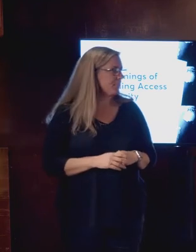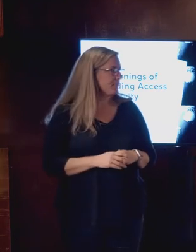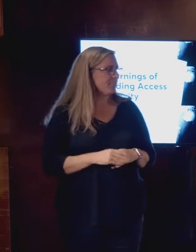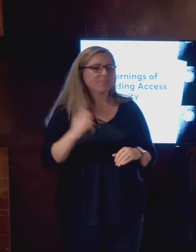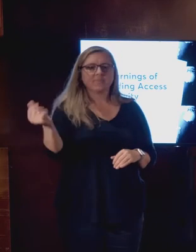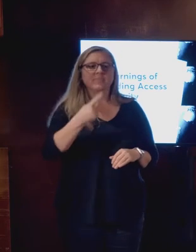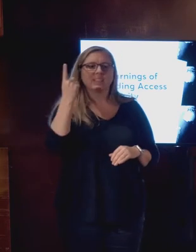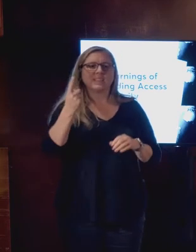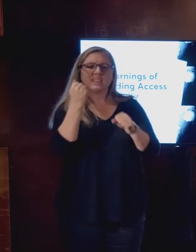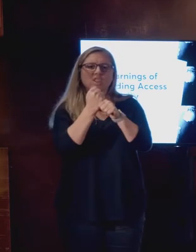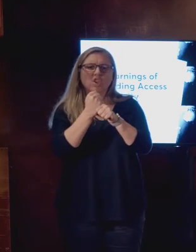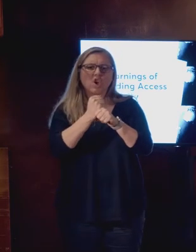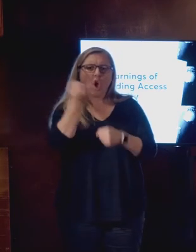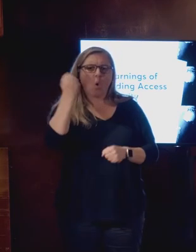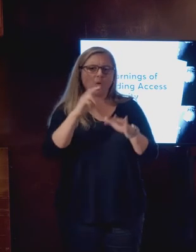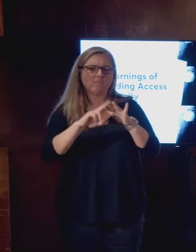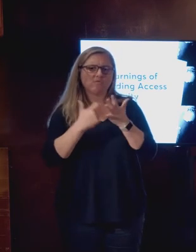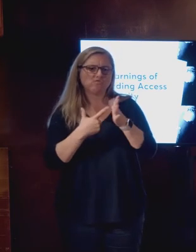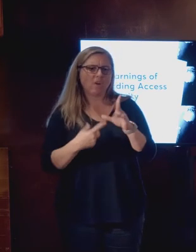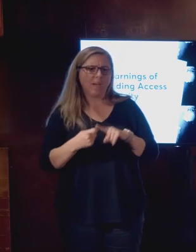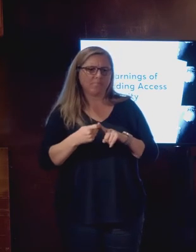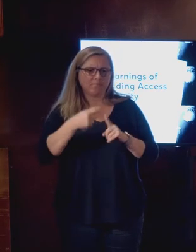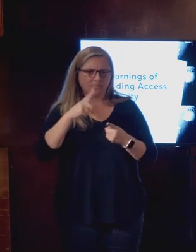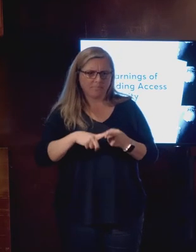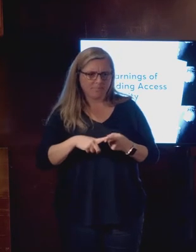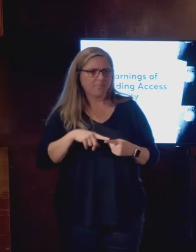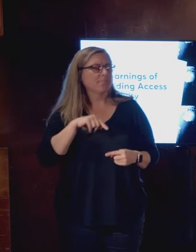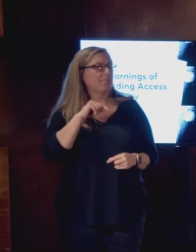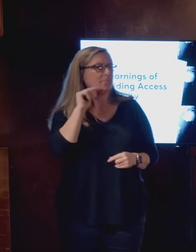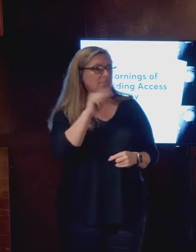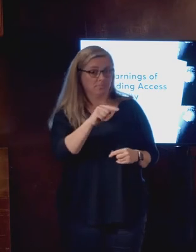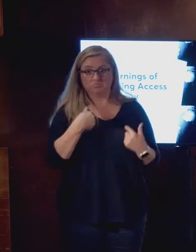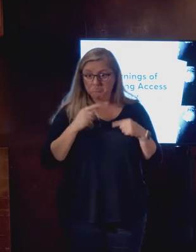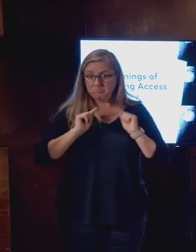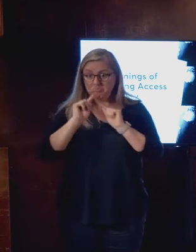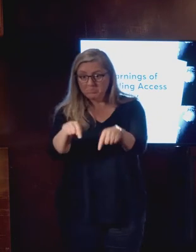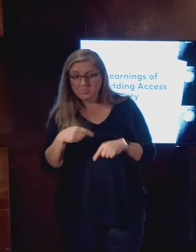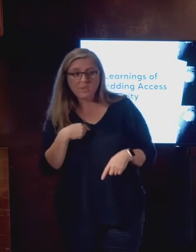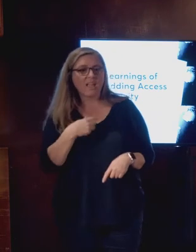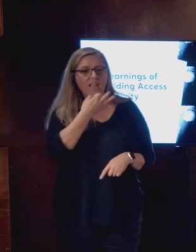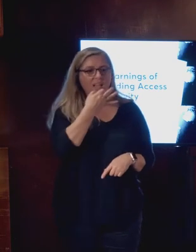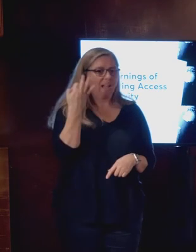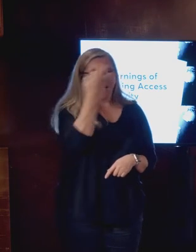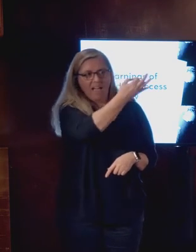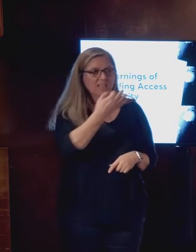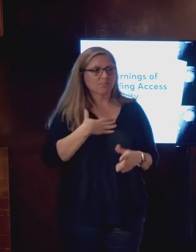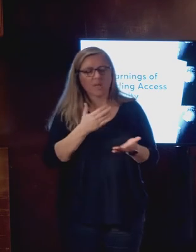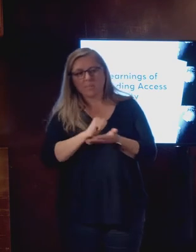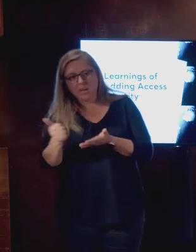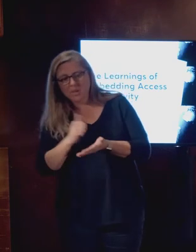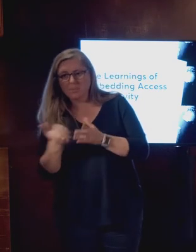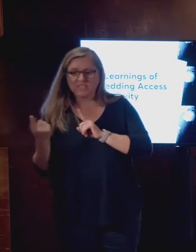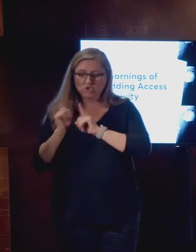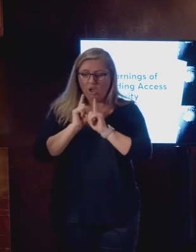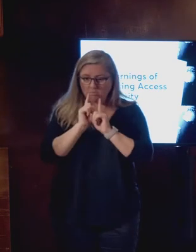someone from Goldfrapp is involved as well. So I attended this and I was asking all of my, you know, my publisher was with